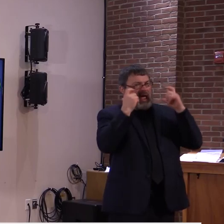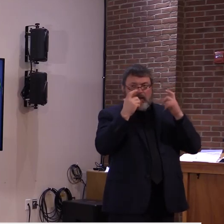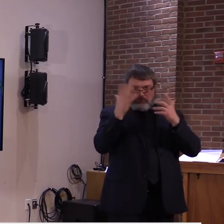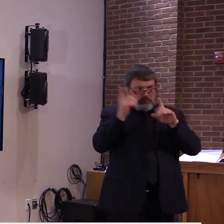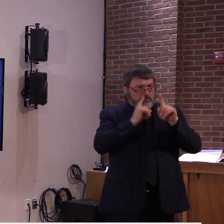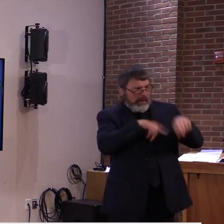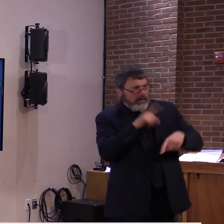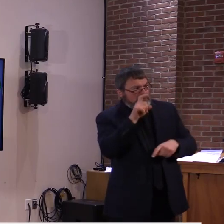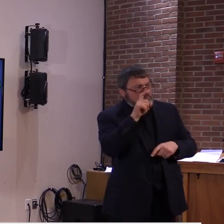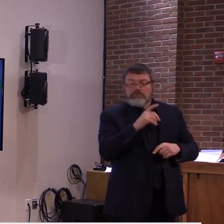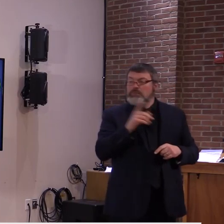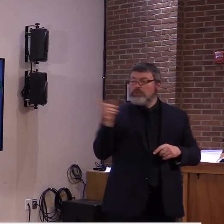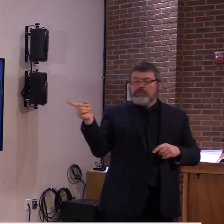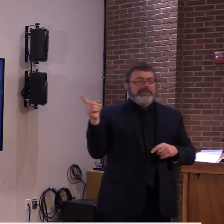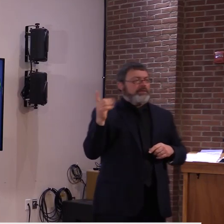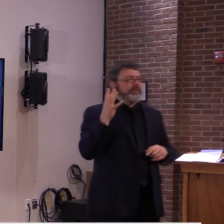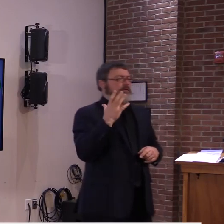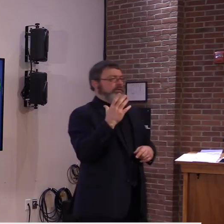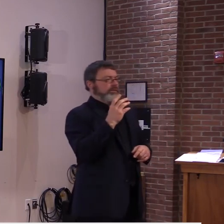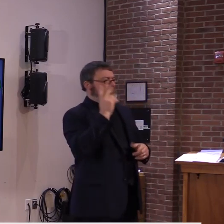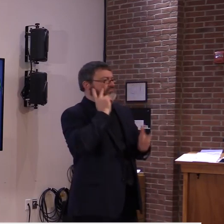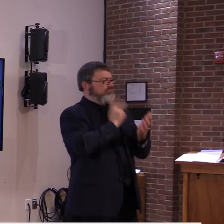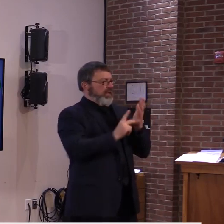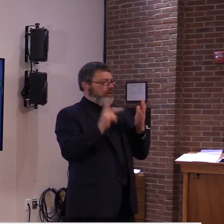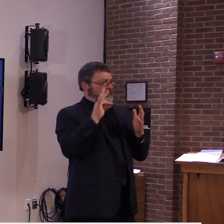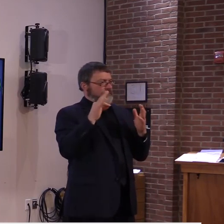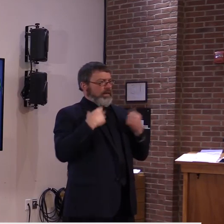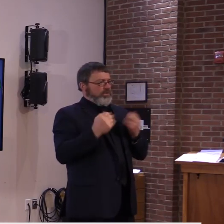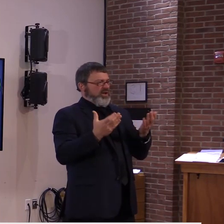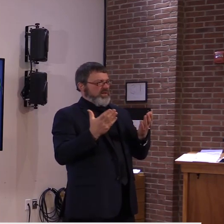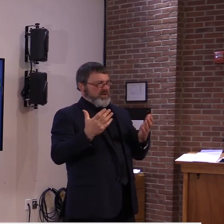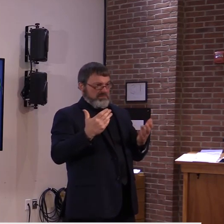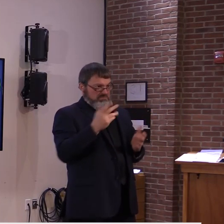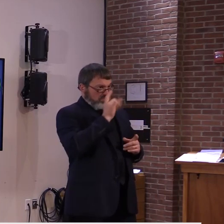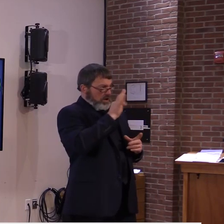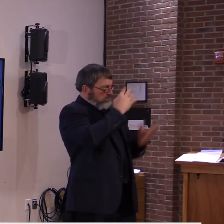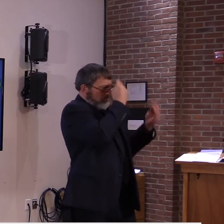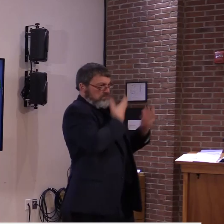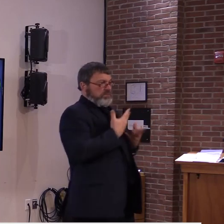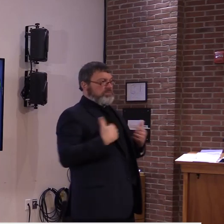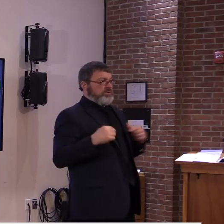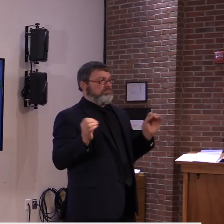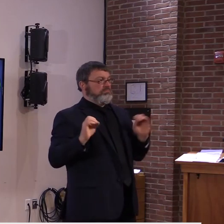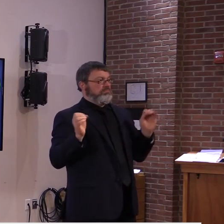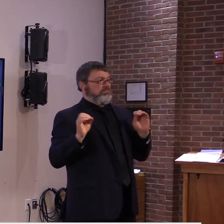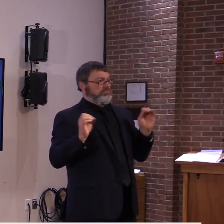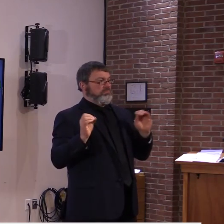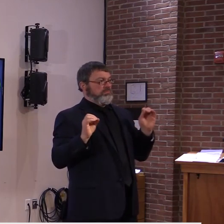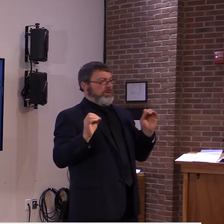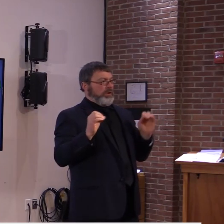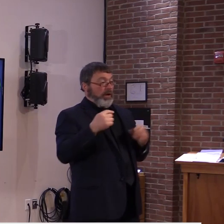so, have you investigated and what has been the outcome? Secretary Smith.